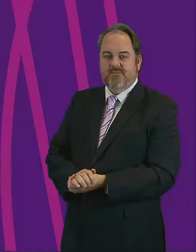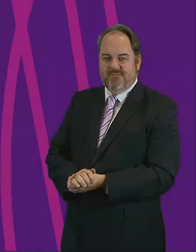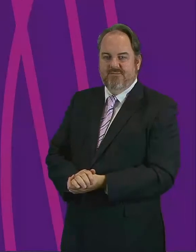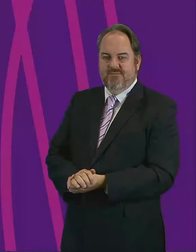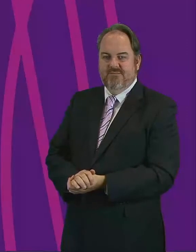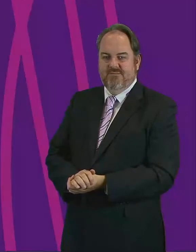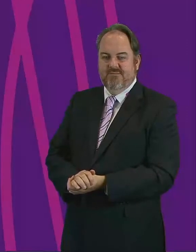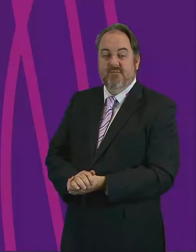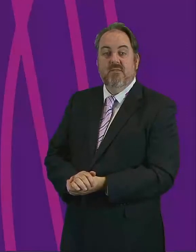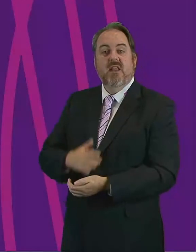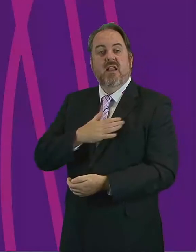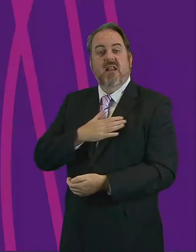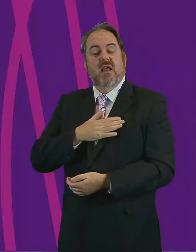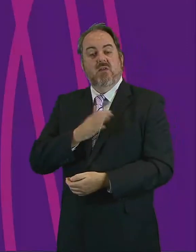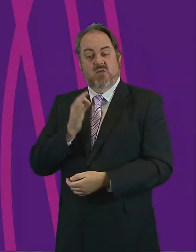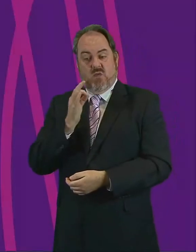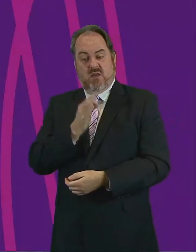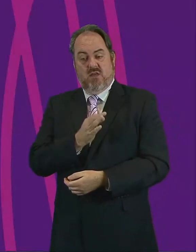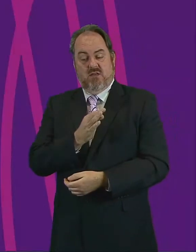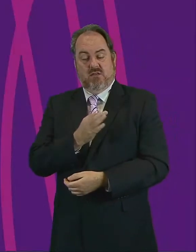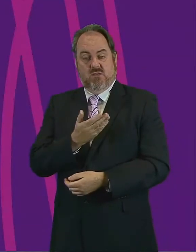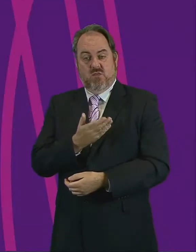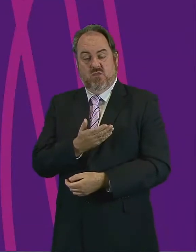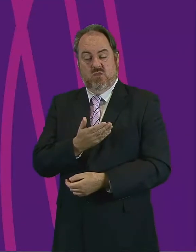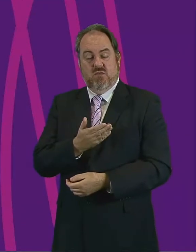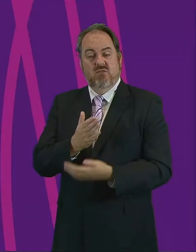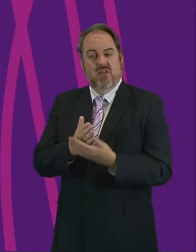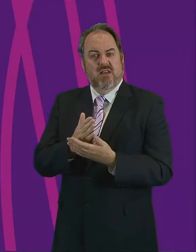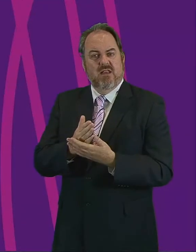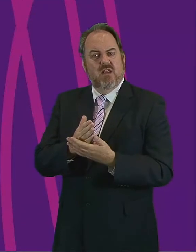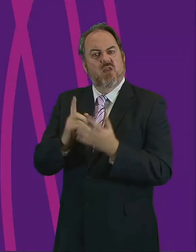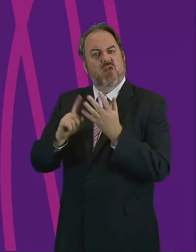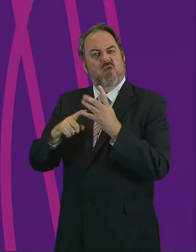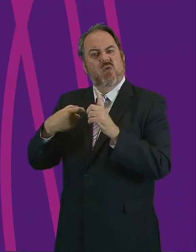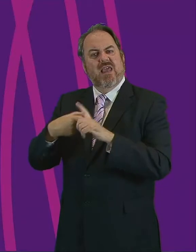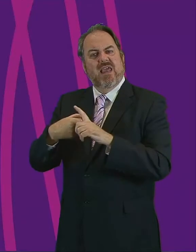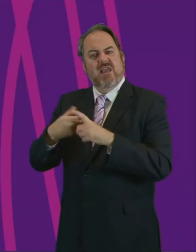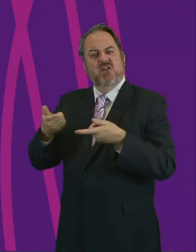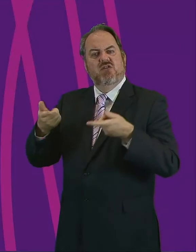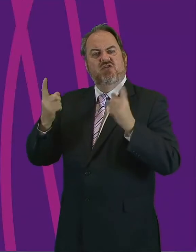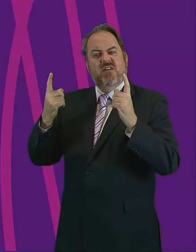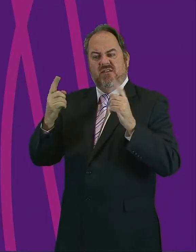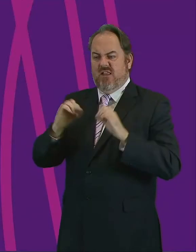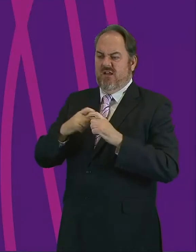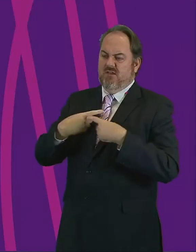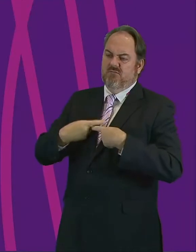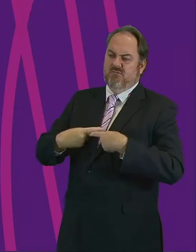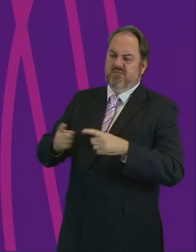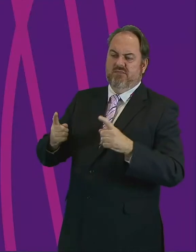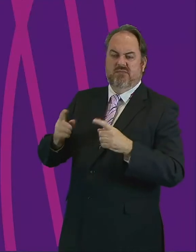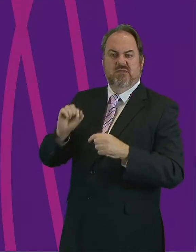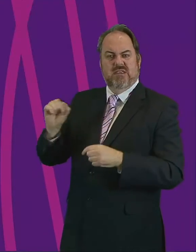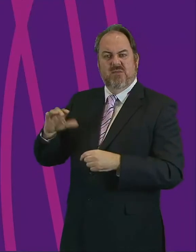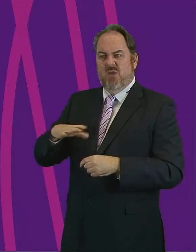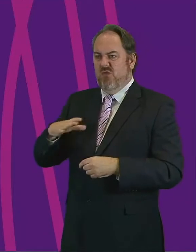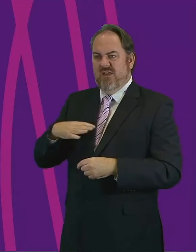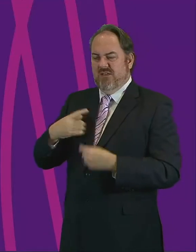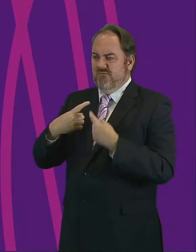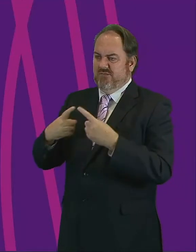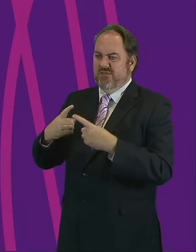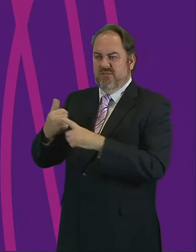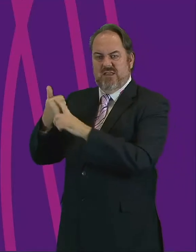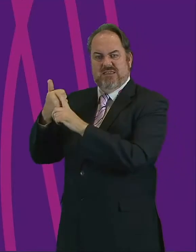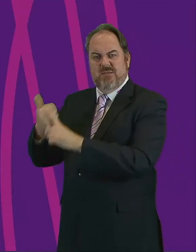To ask the Cabinet Secretary how the announcement from the UK Chancellor, along with support which has already been put in place by the